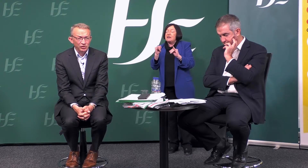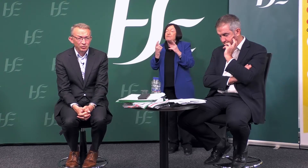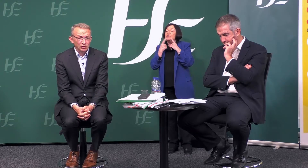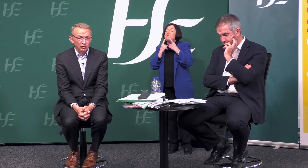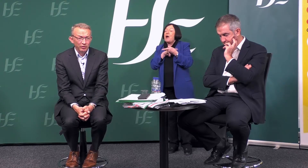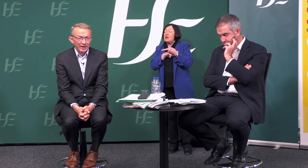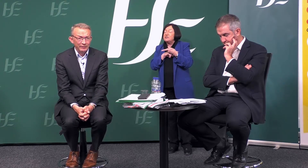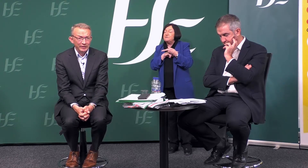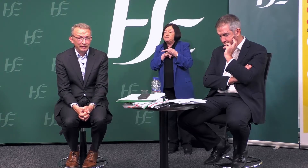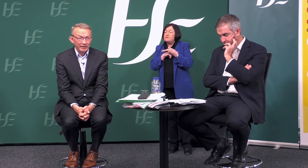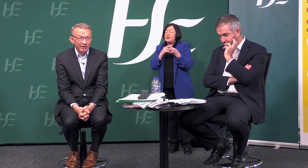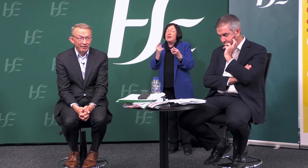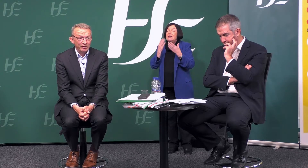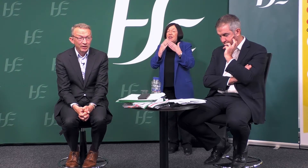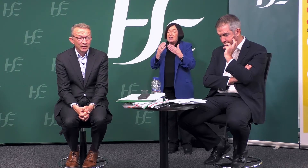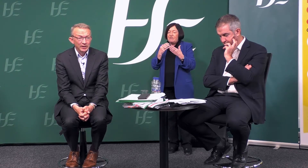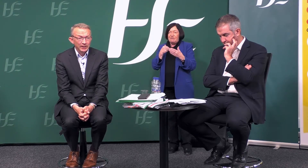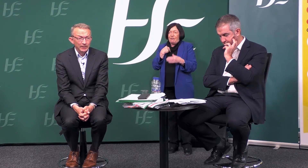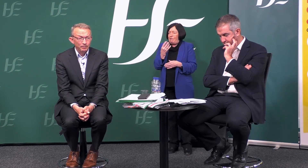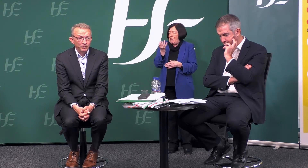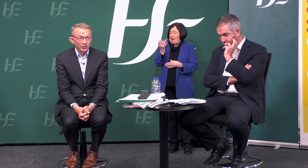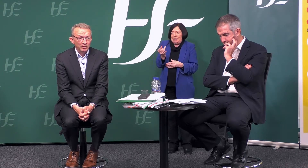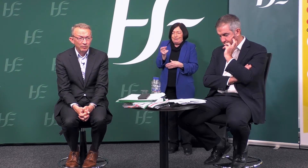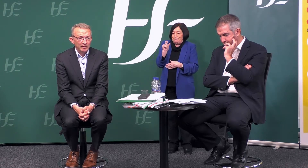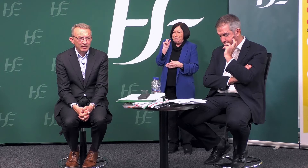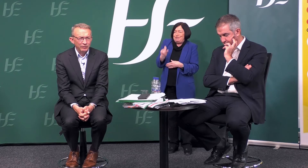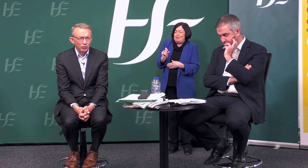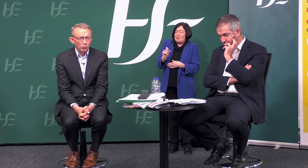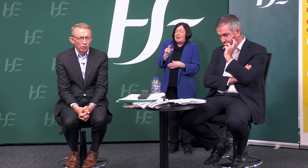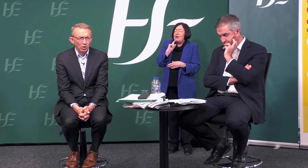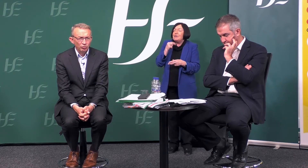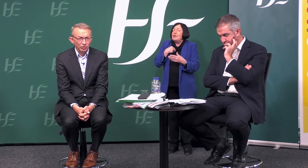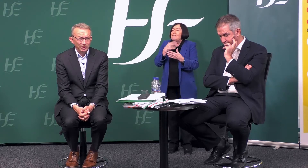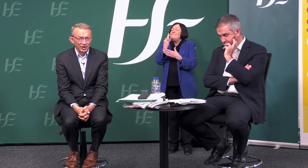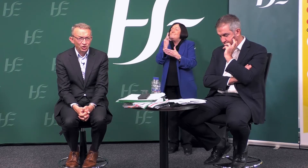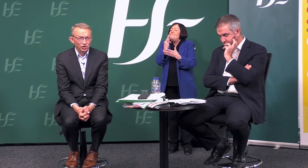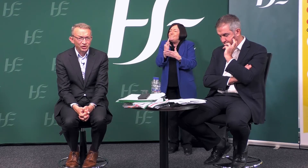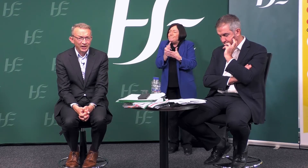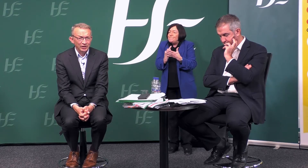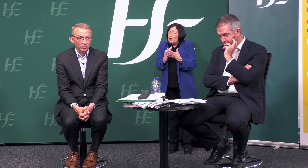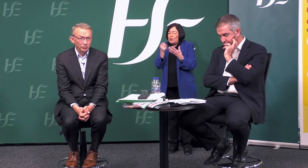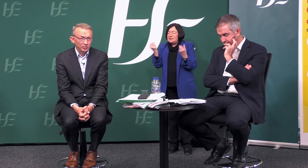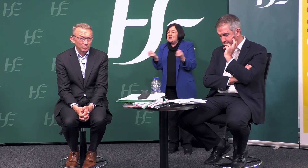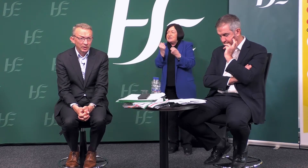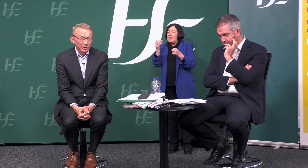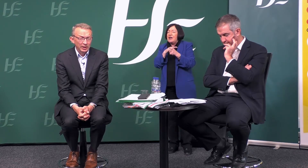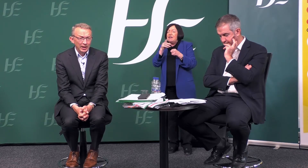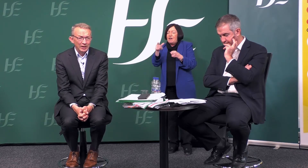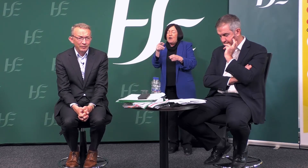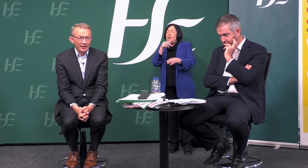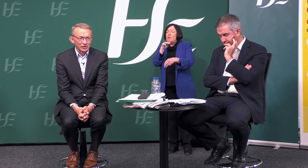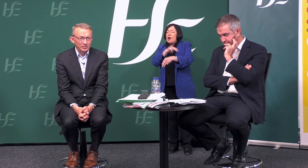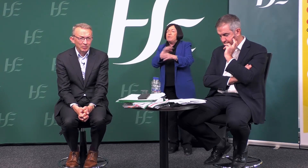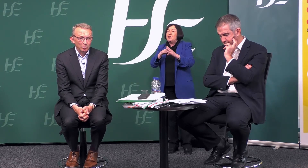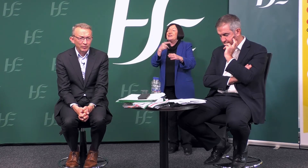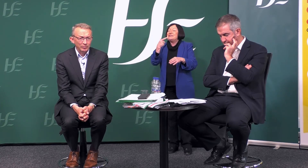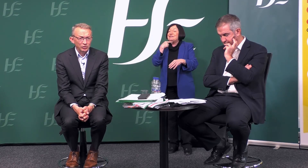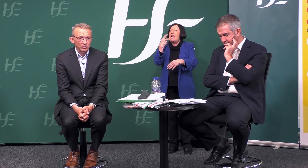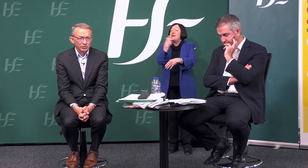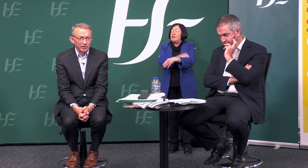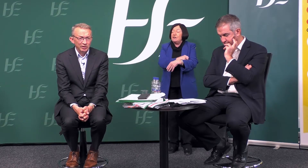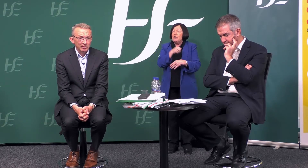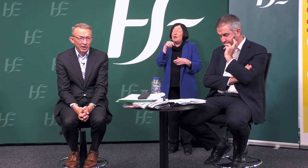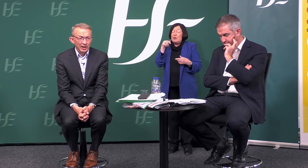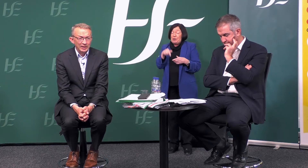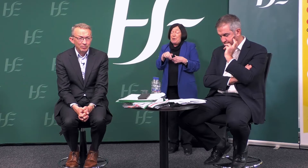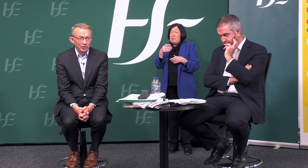allergic reactions, which are thankfully very rare. There are very few contraindications to the second dose, but anaphylaxis may be one of them.